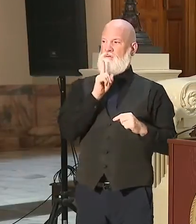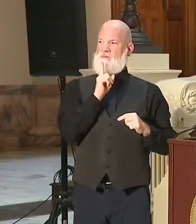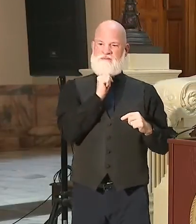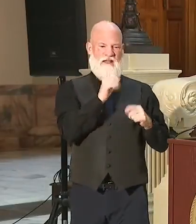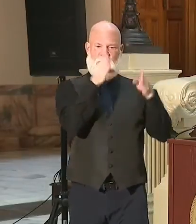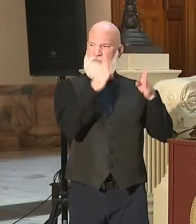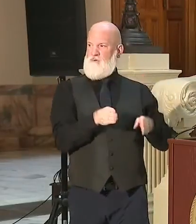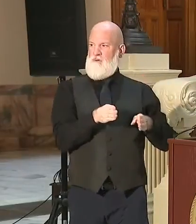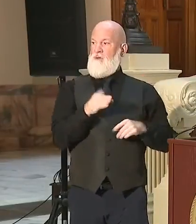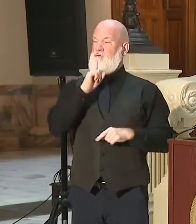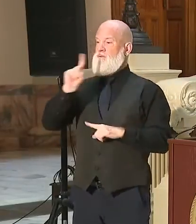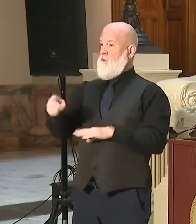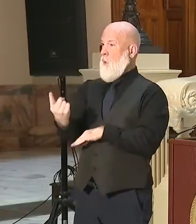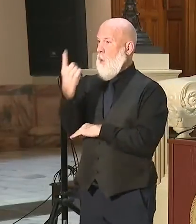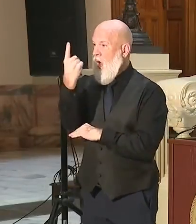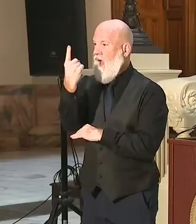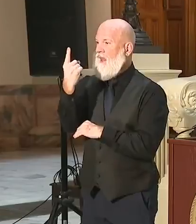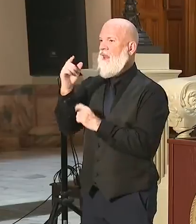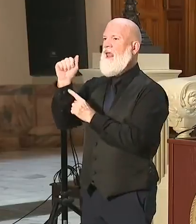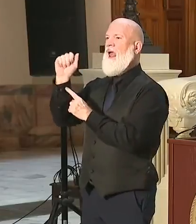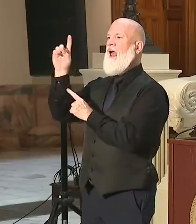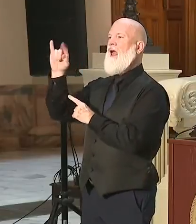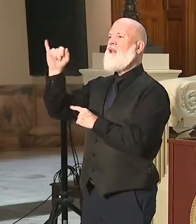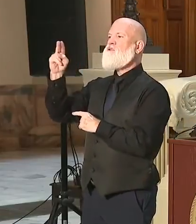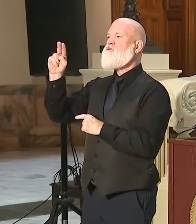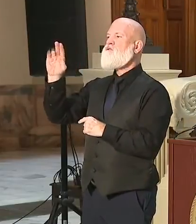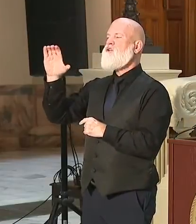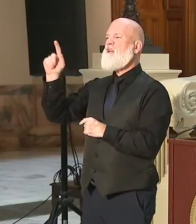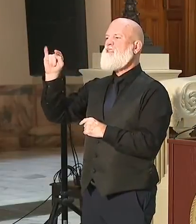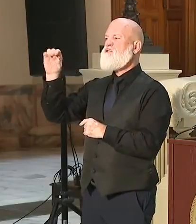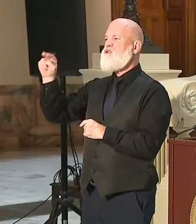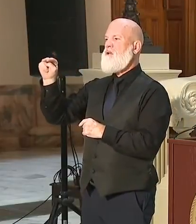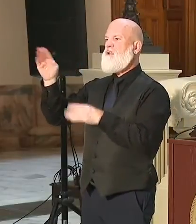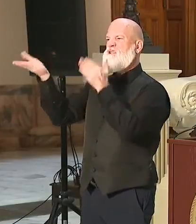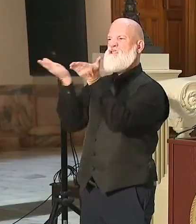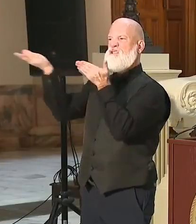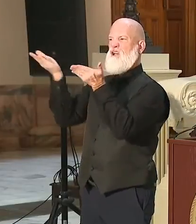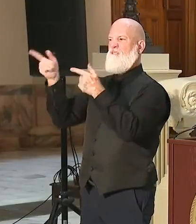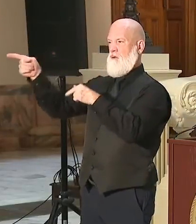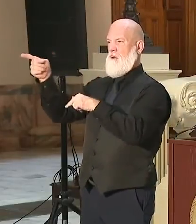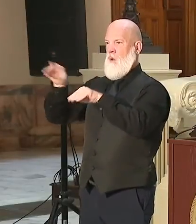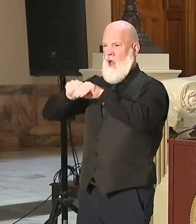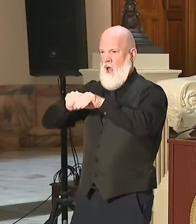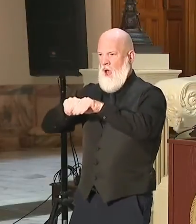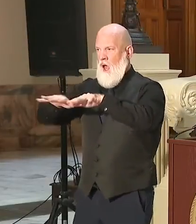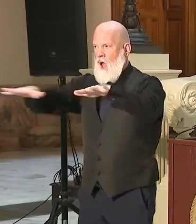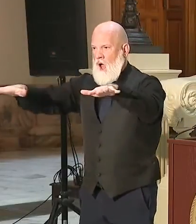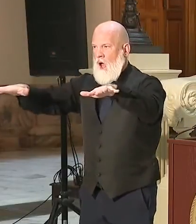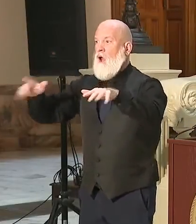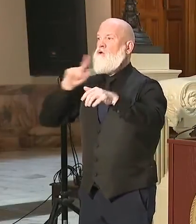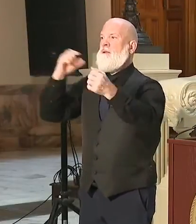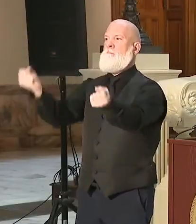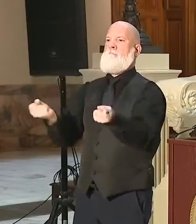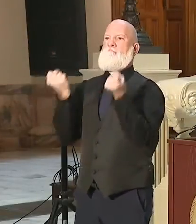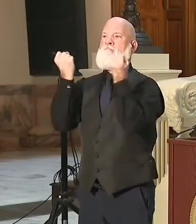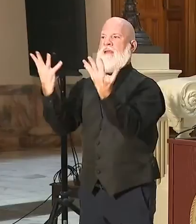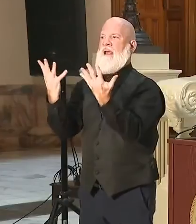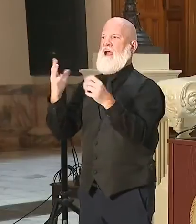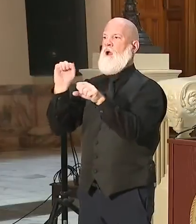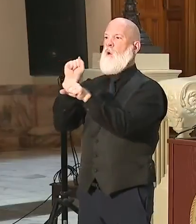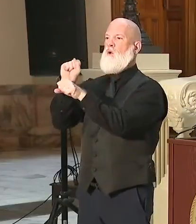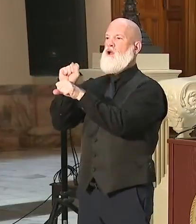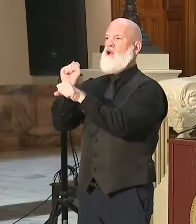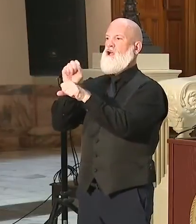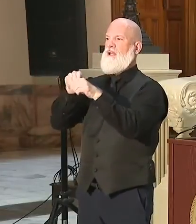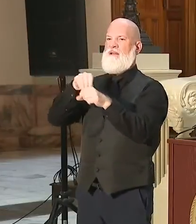server, and that server was then going to multiple workstations. Now to send out the ballot images on